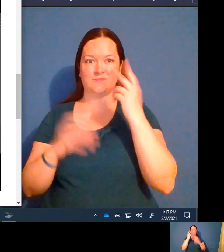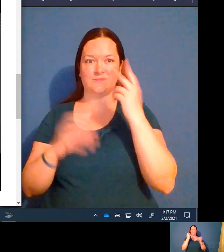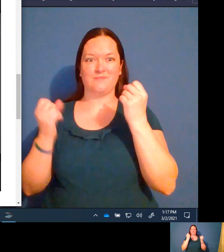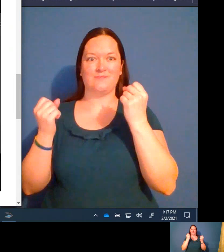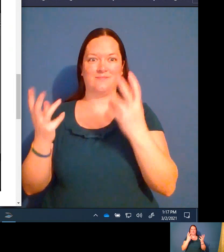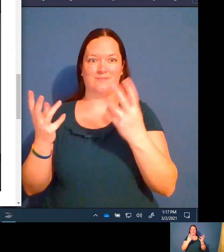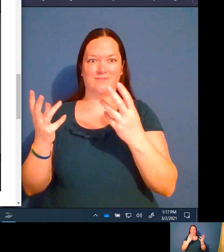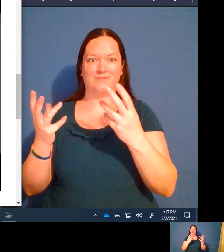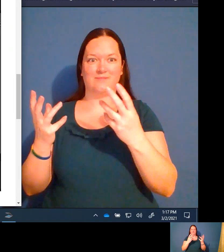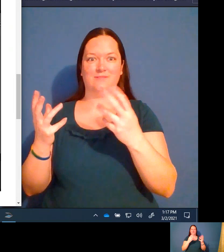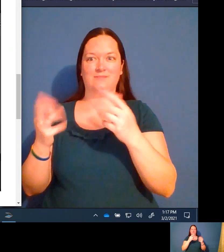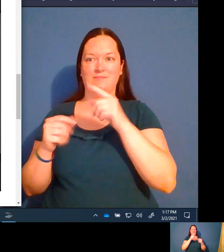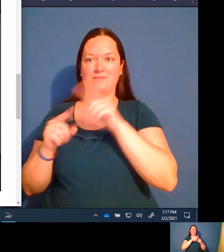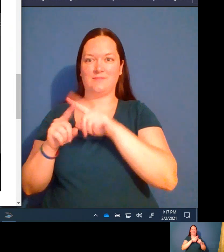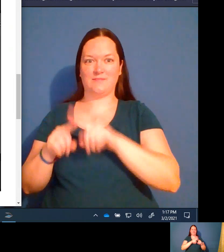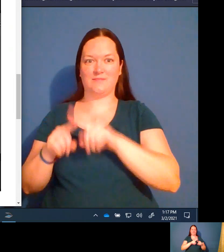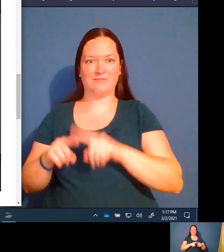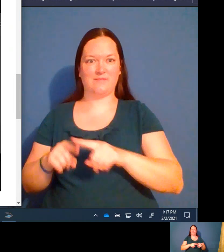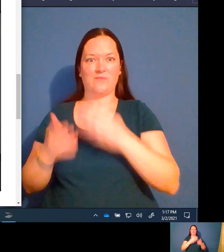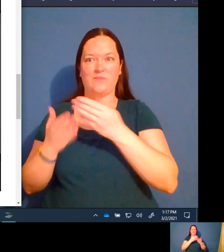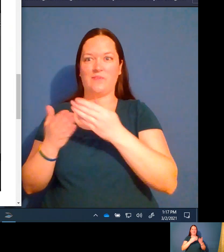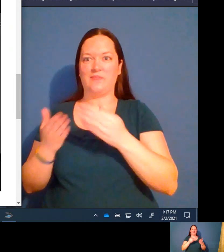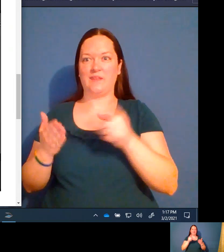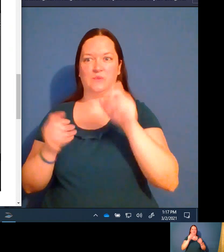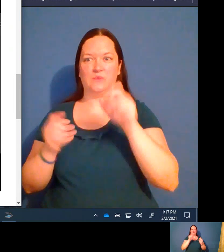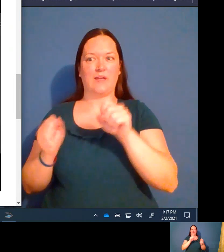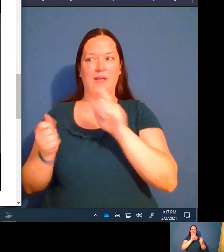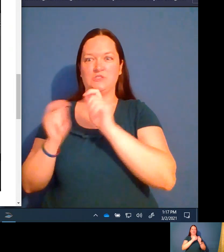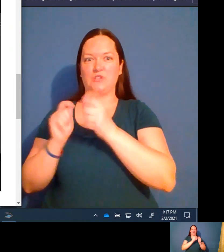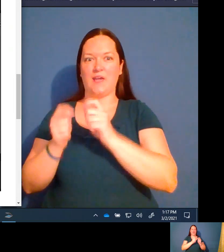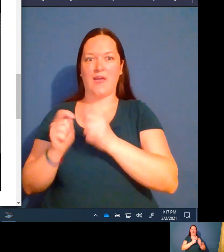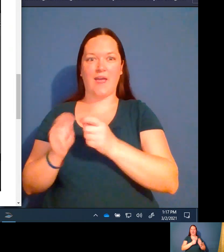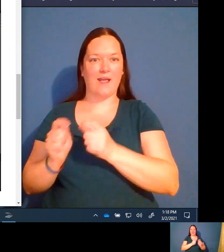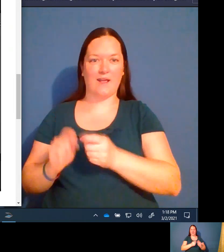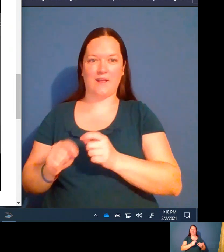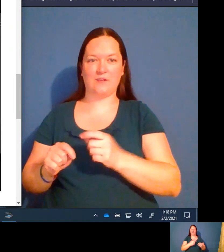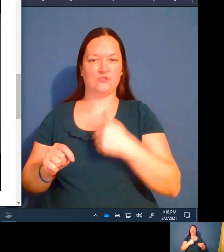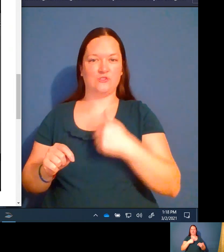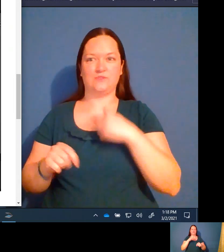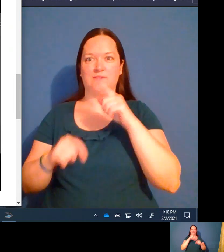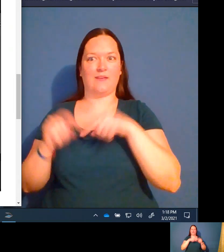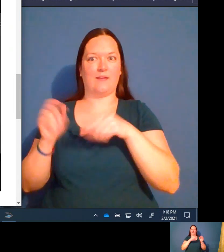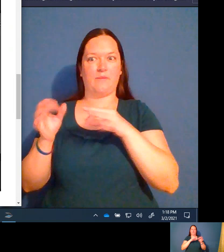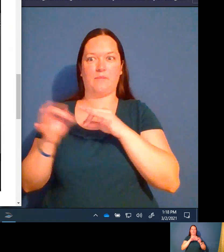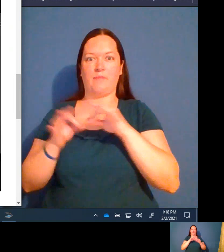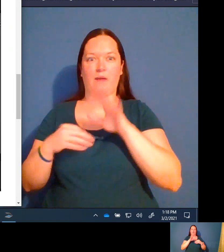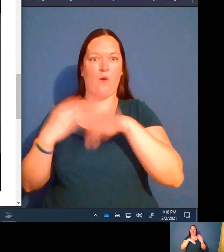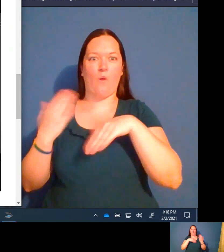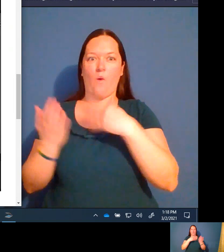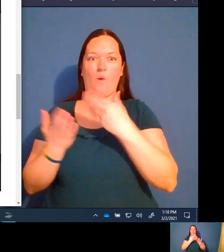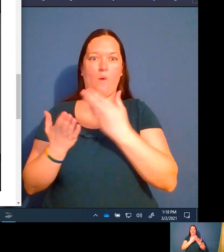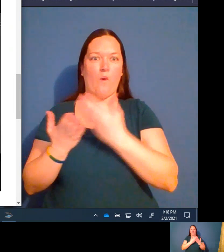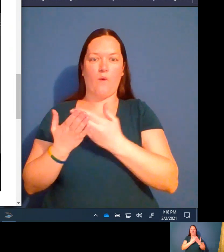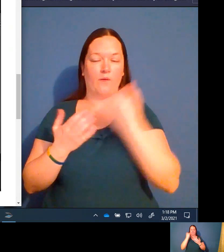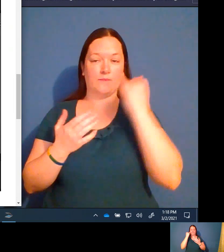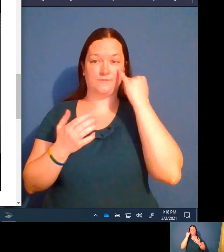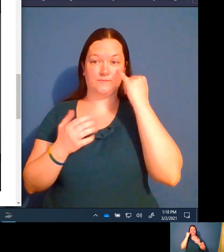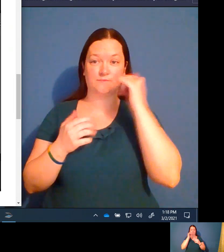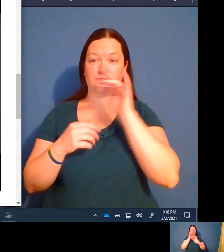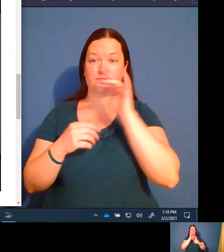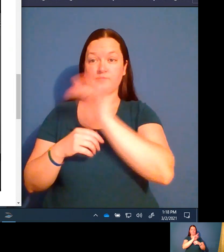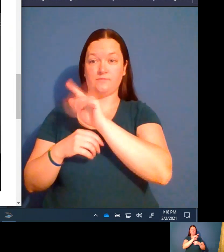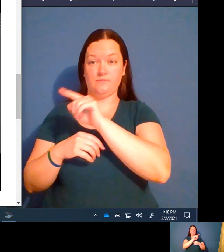of attributes. Attributes meaning things that you can change to these brushes. Okay, I don't have time to cover it all. But for example, if I was to hit